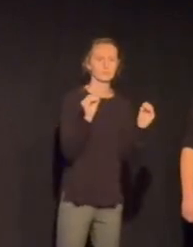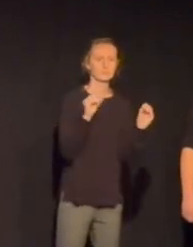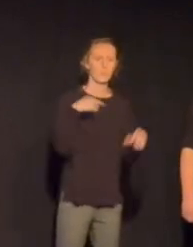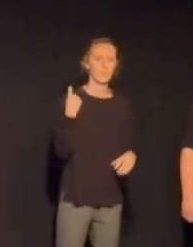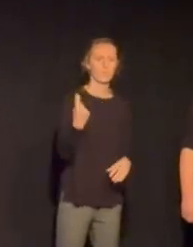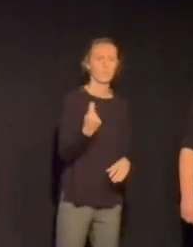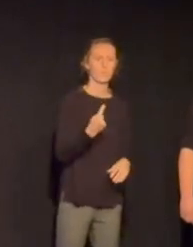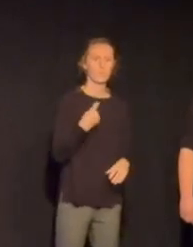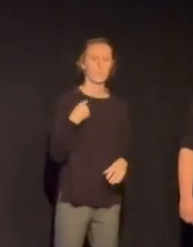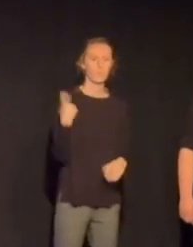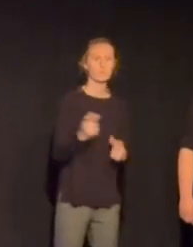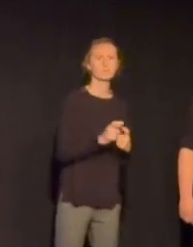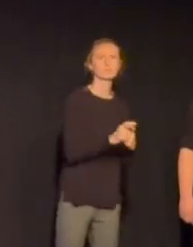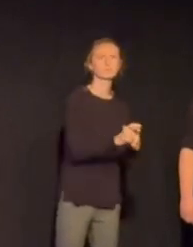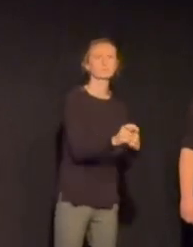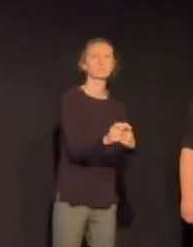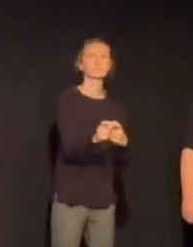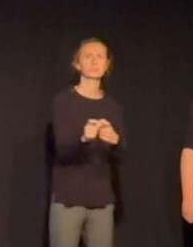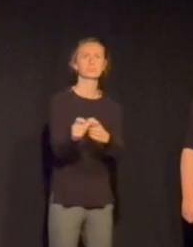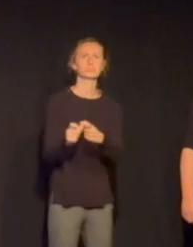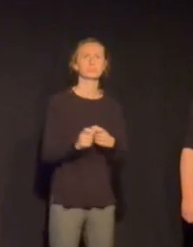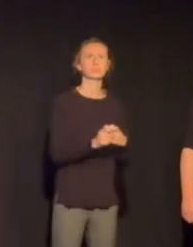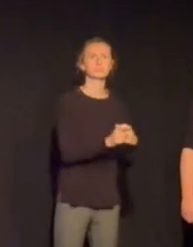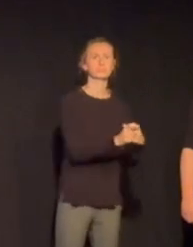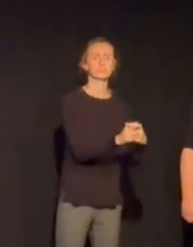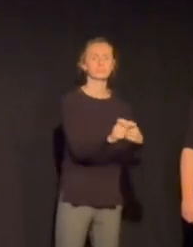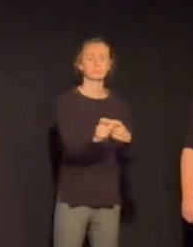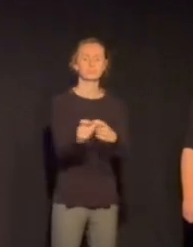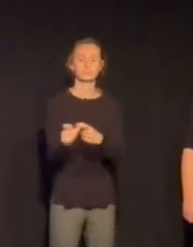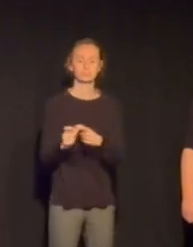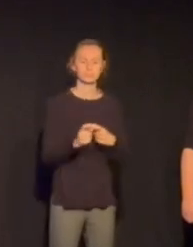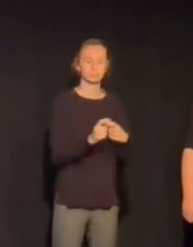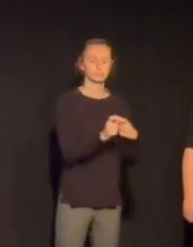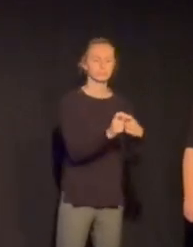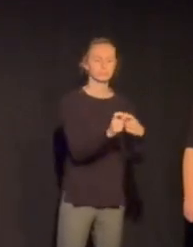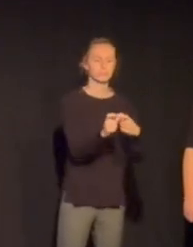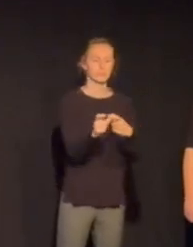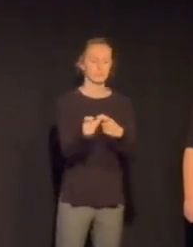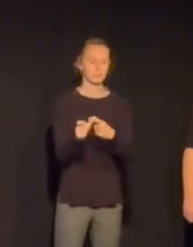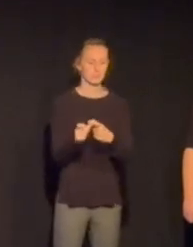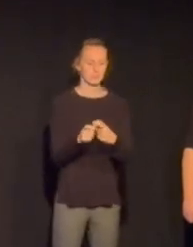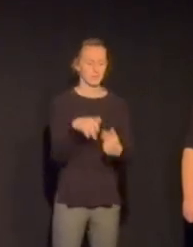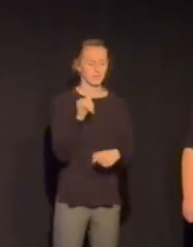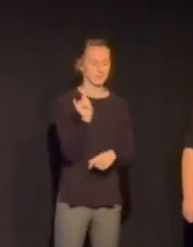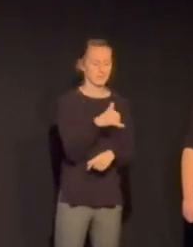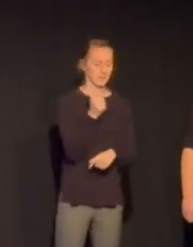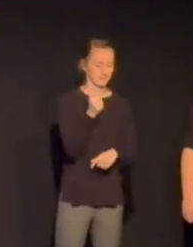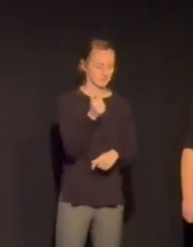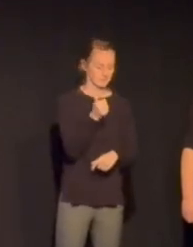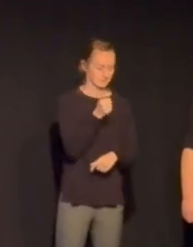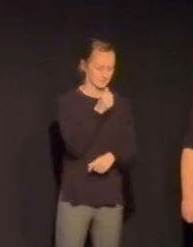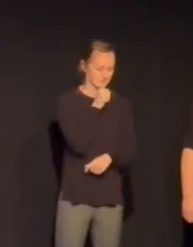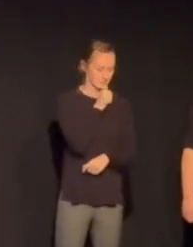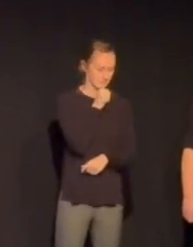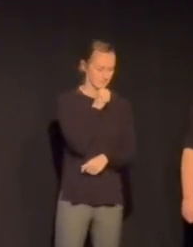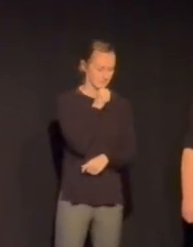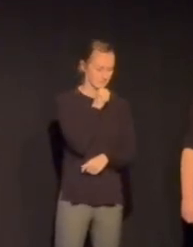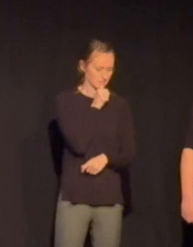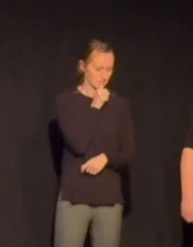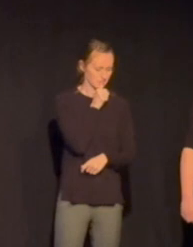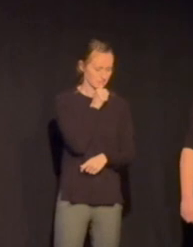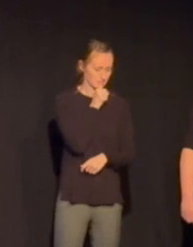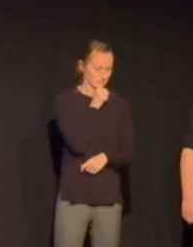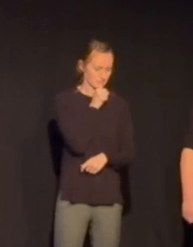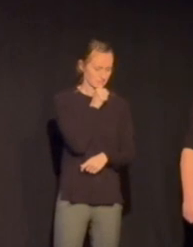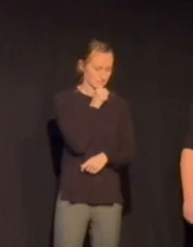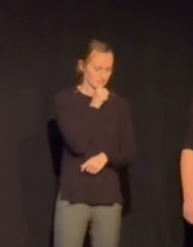Always running. That's the secret. I didn't realize until that damned